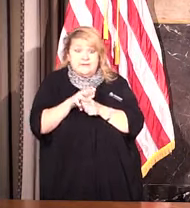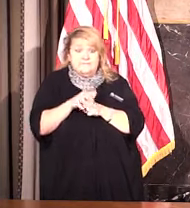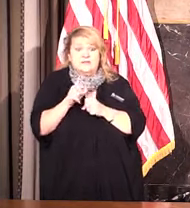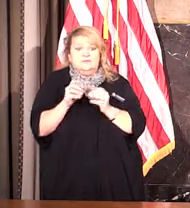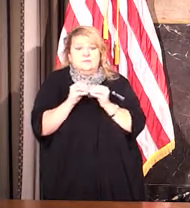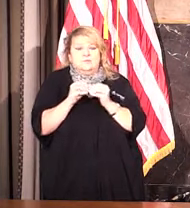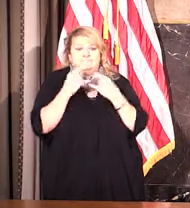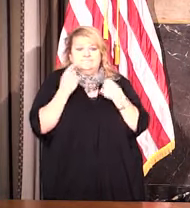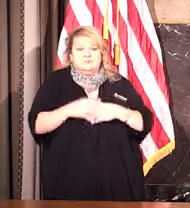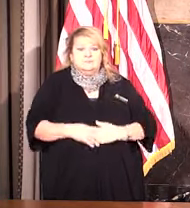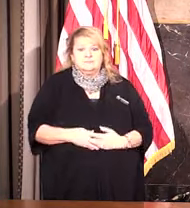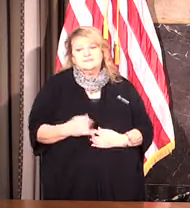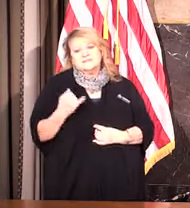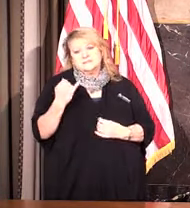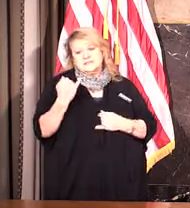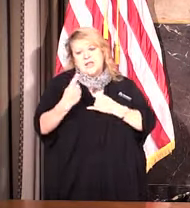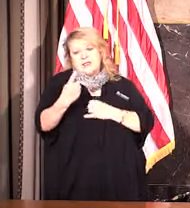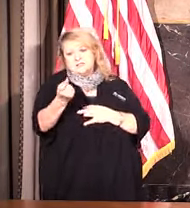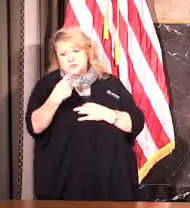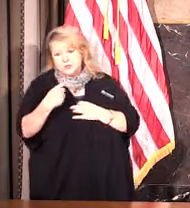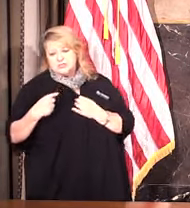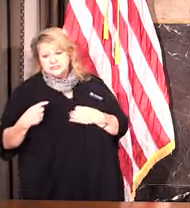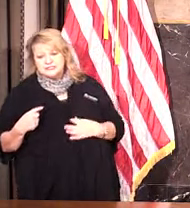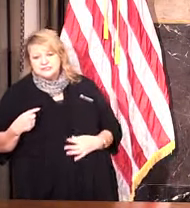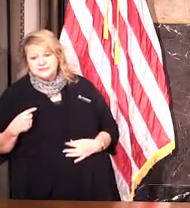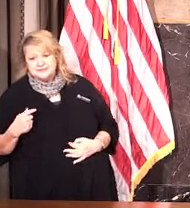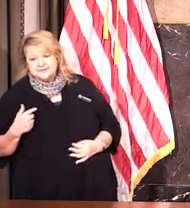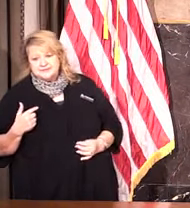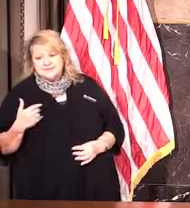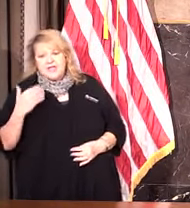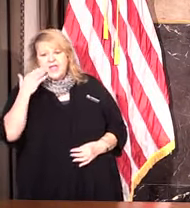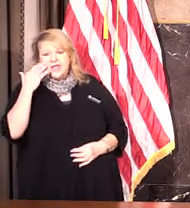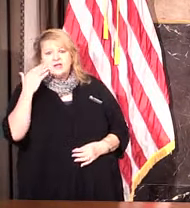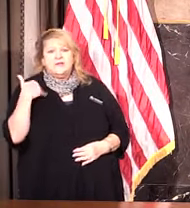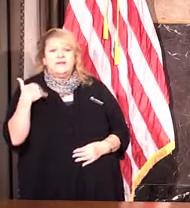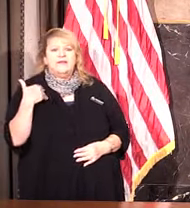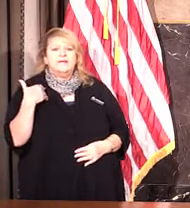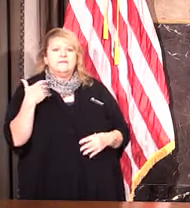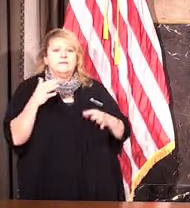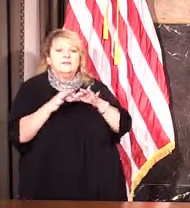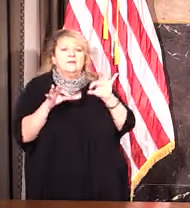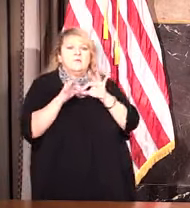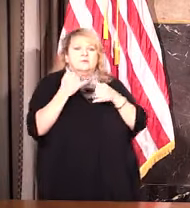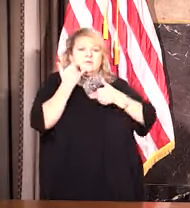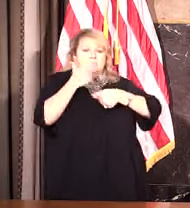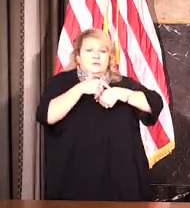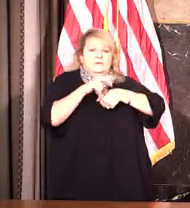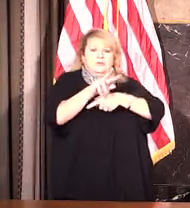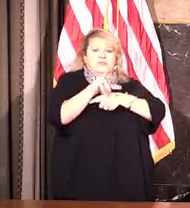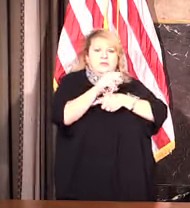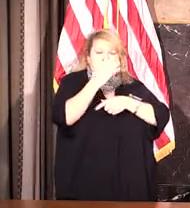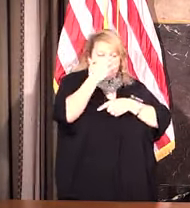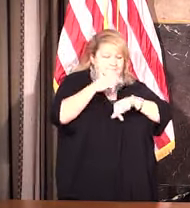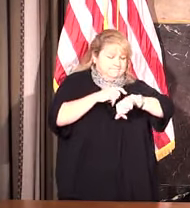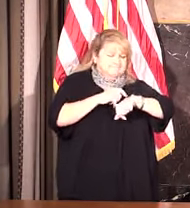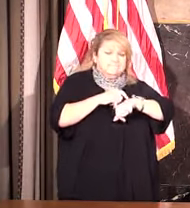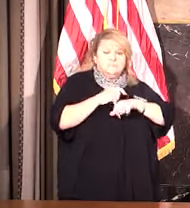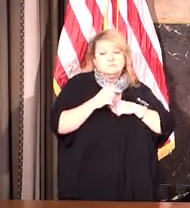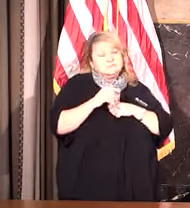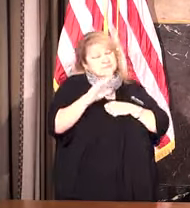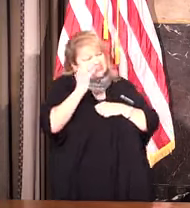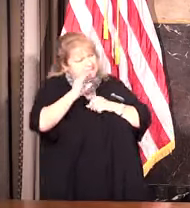Yes, and this is going to be the last one because I know that I have a very important call at 3:30. Governor, it seems clear